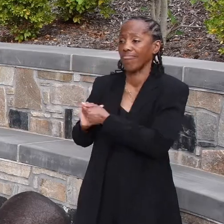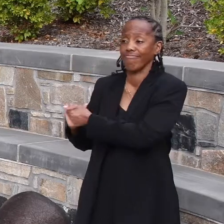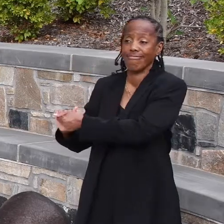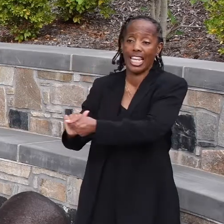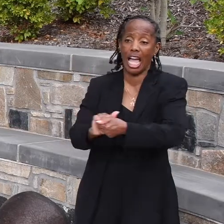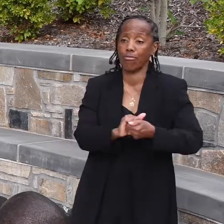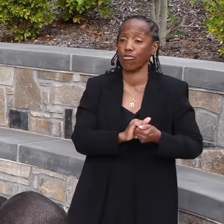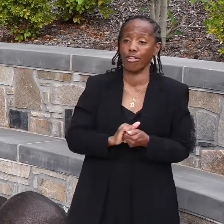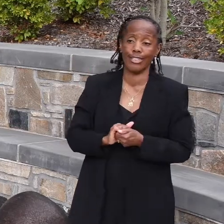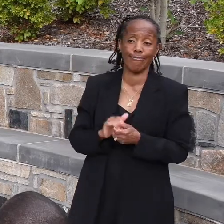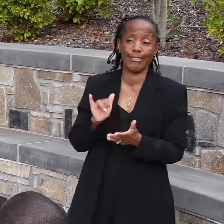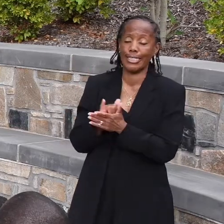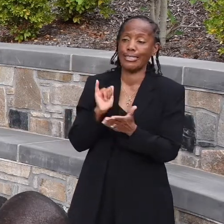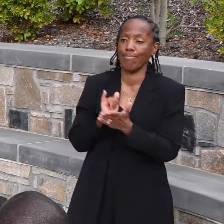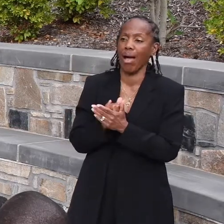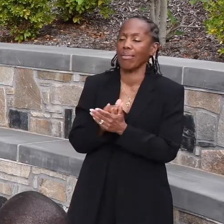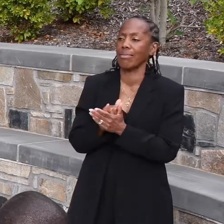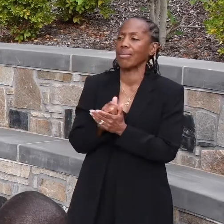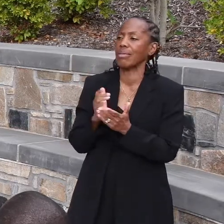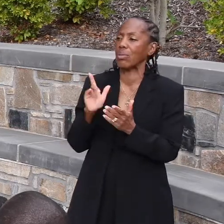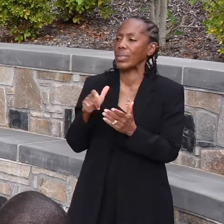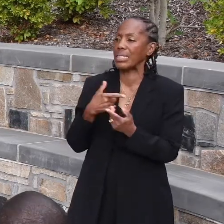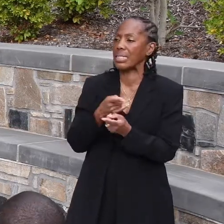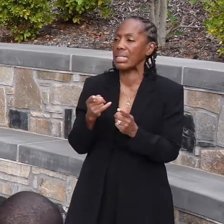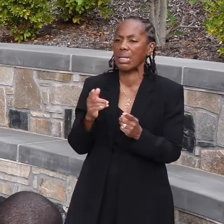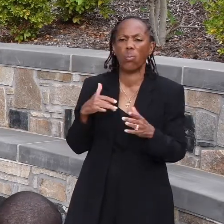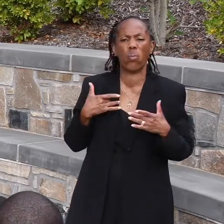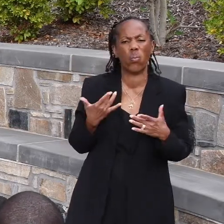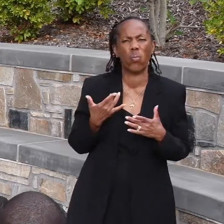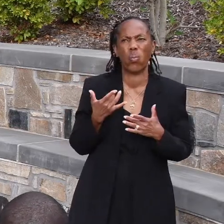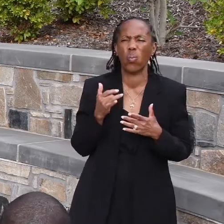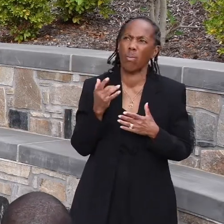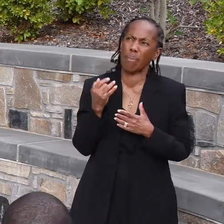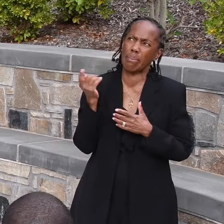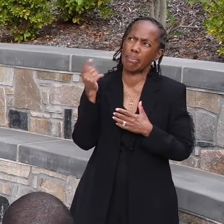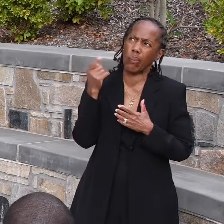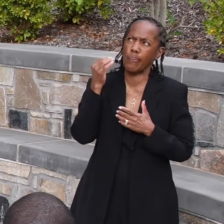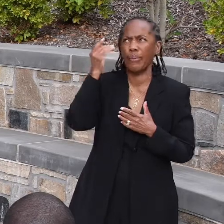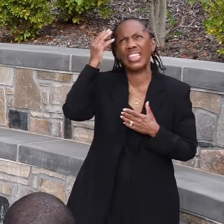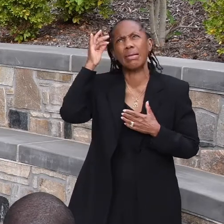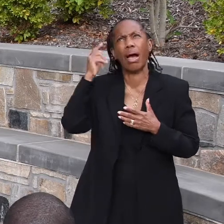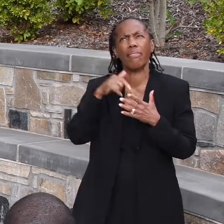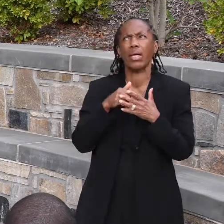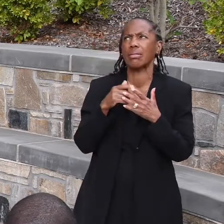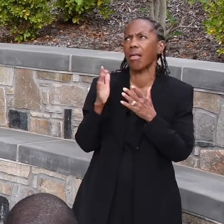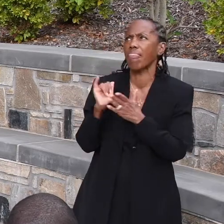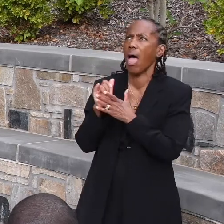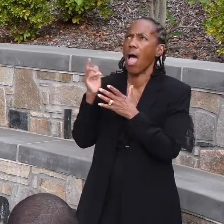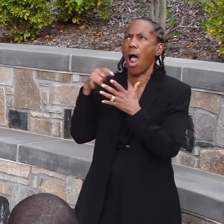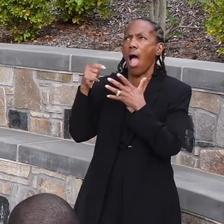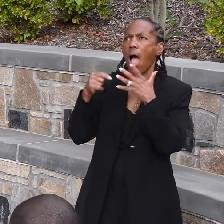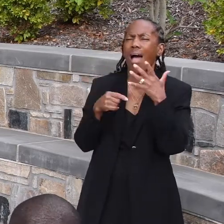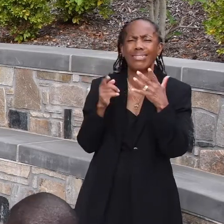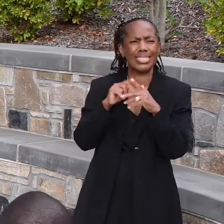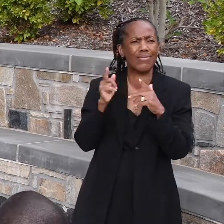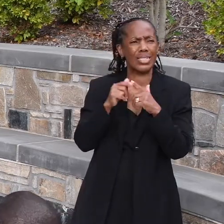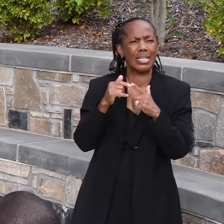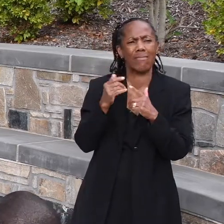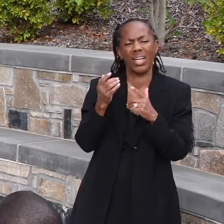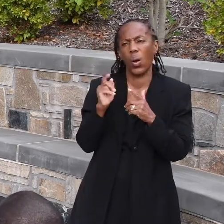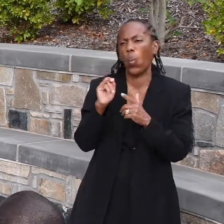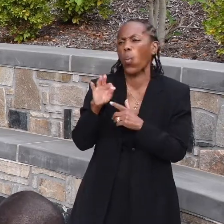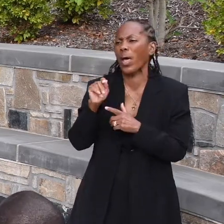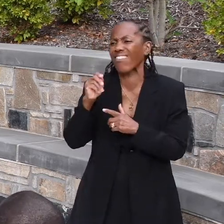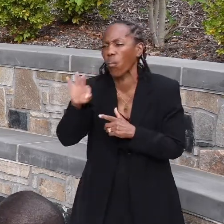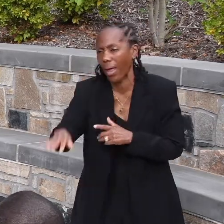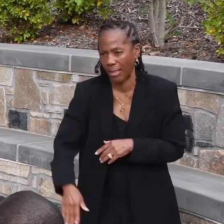collaboration. We need the input of what about this and what about that. And in my situation, I serve on councils